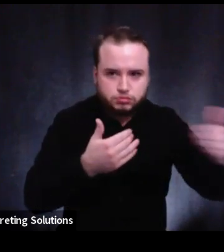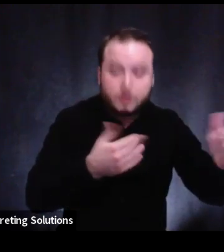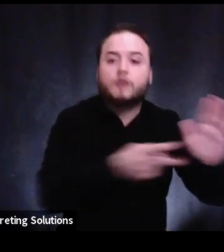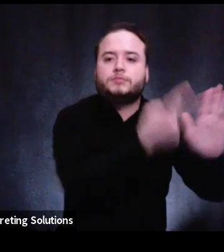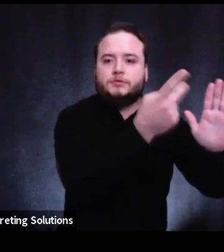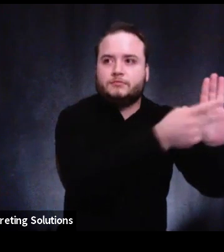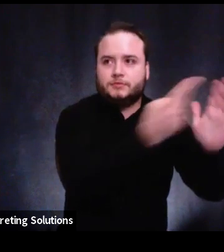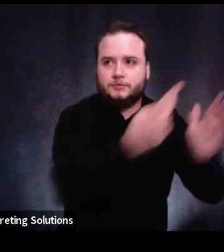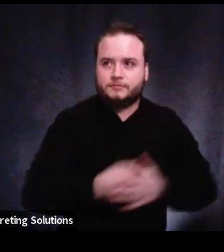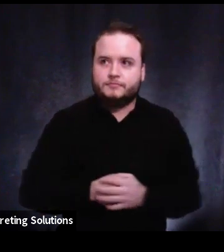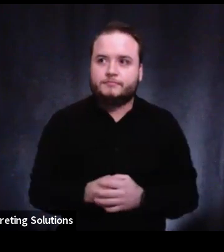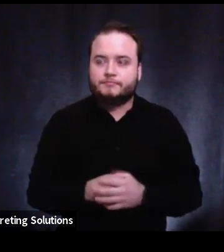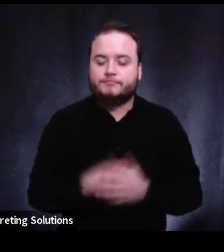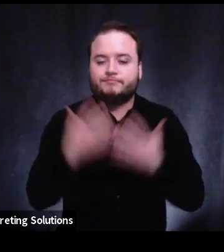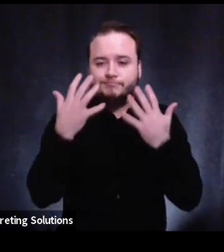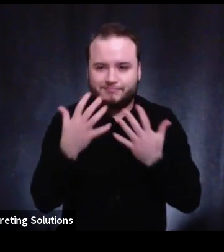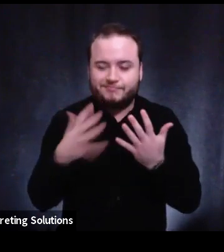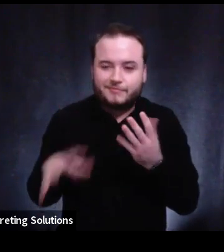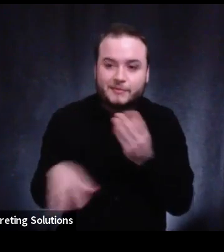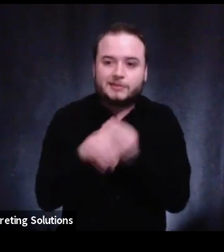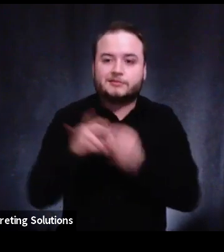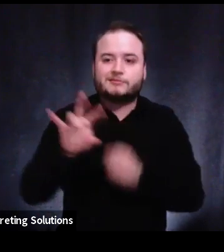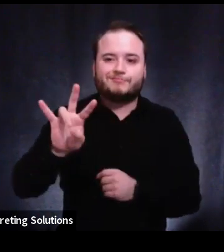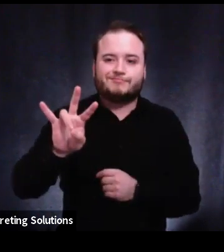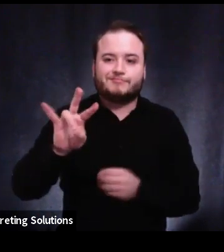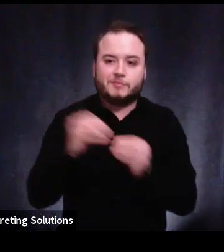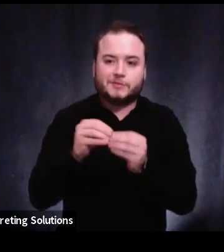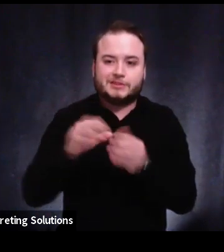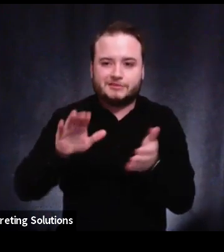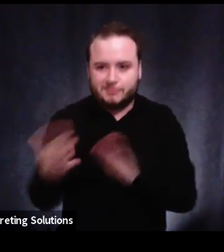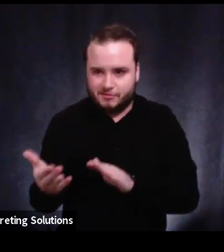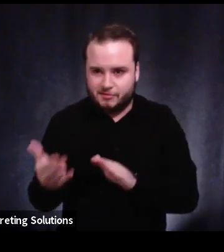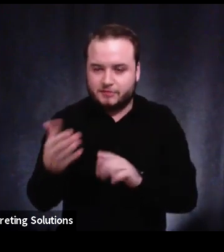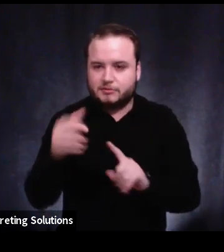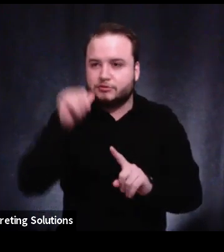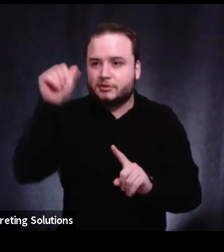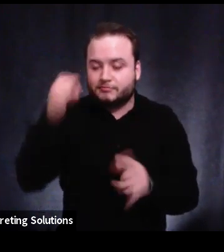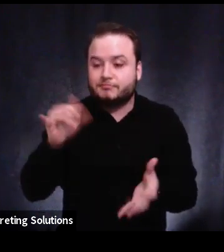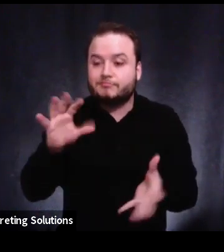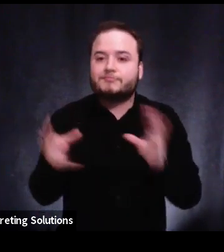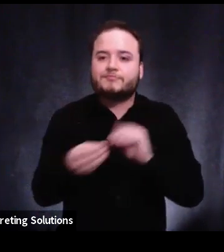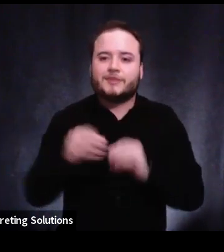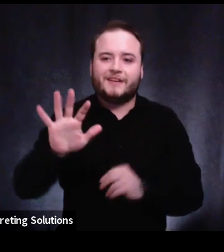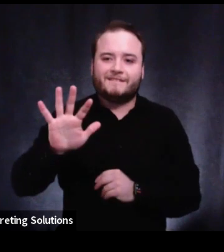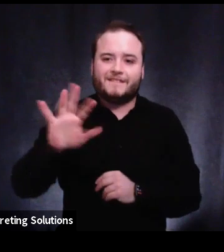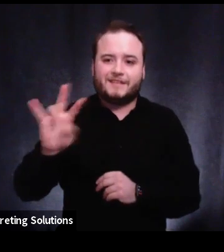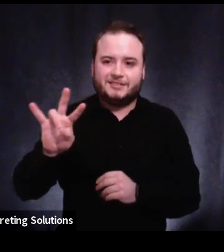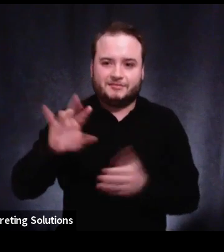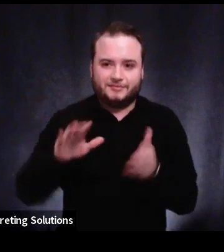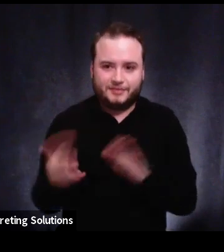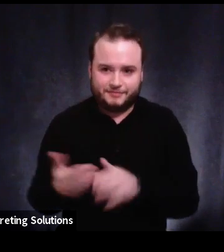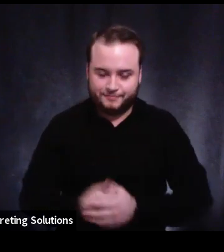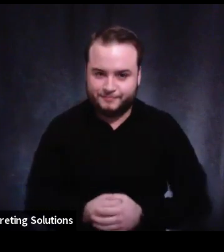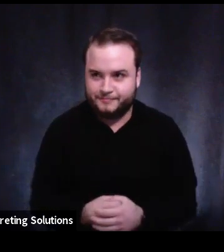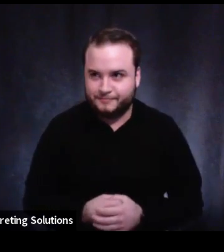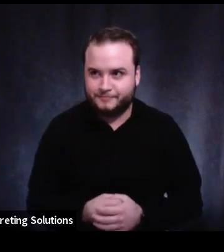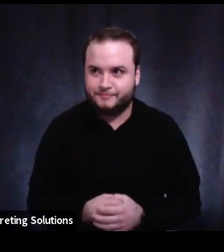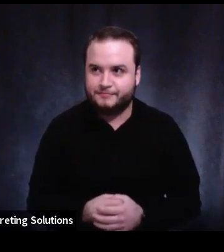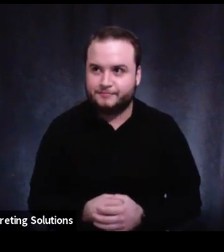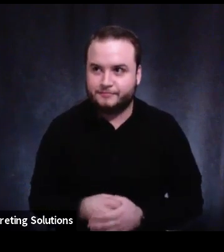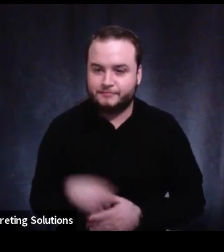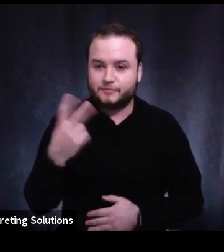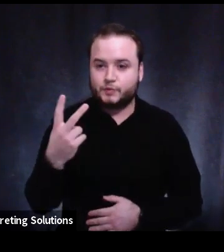COVID-19 deaths yesterday for a new total of 57 in the state. 2 of those individuals were in